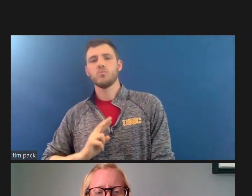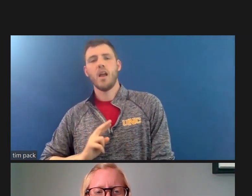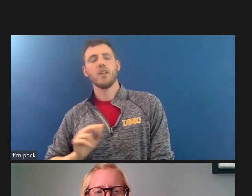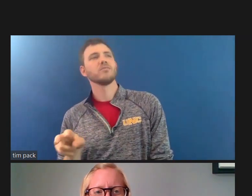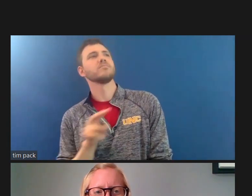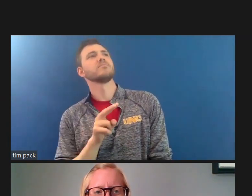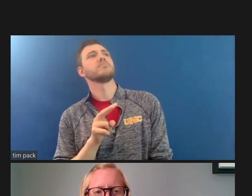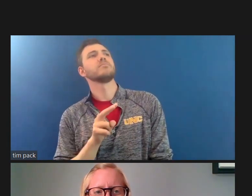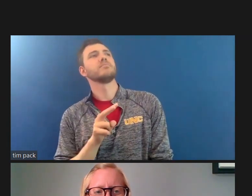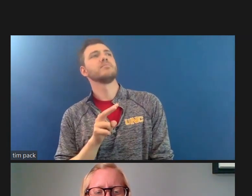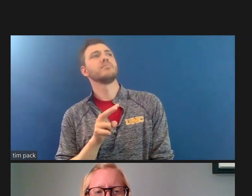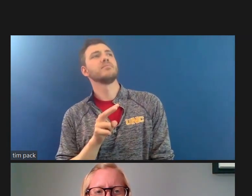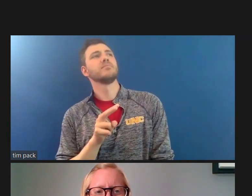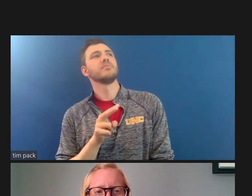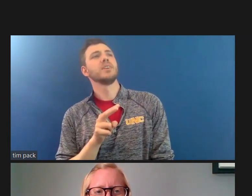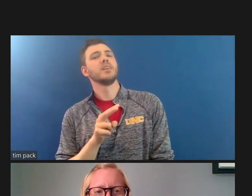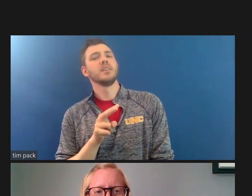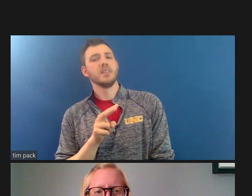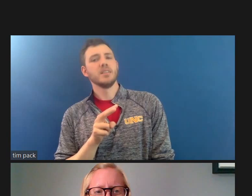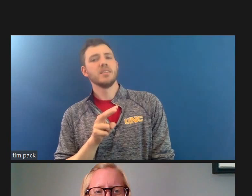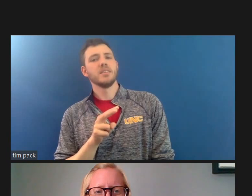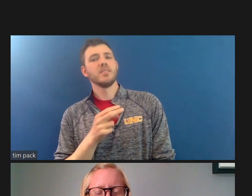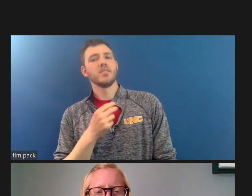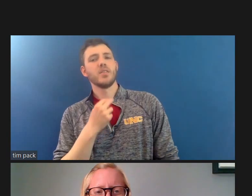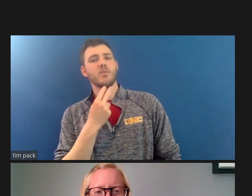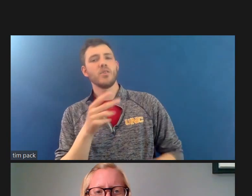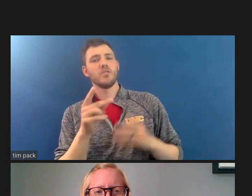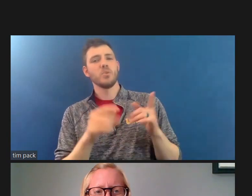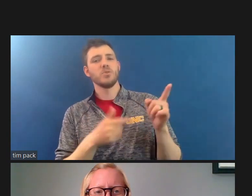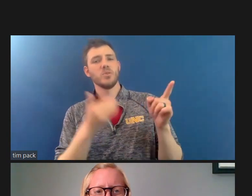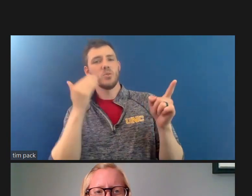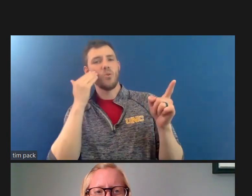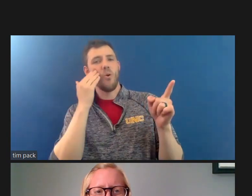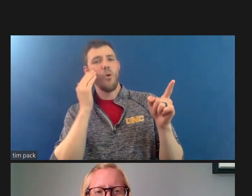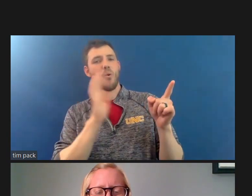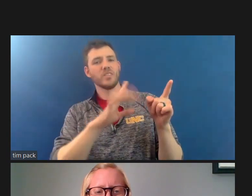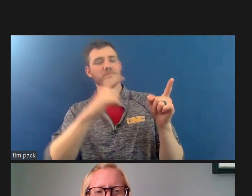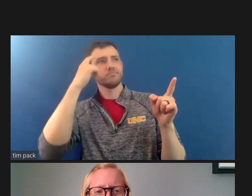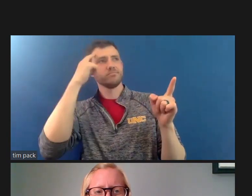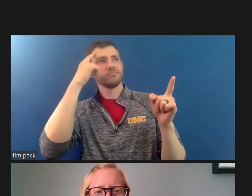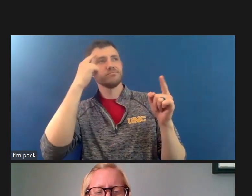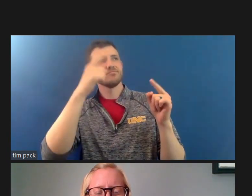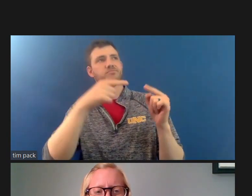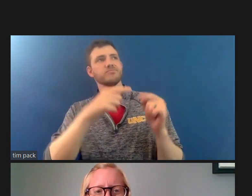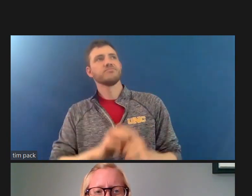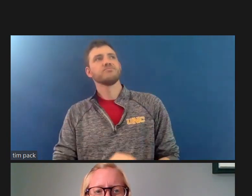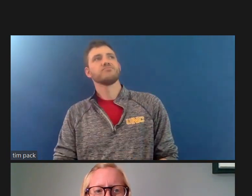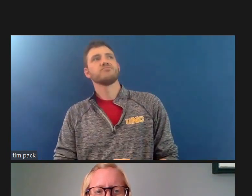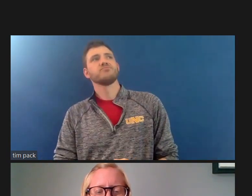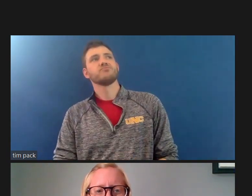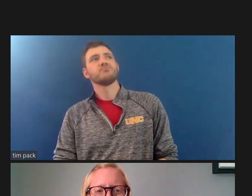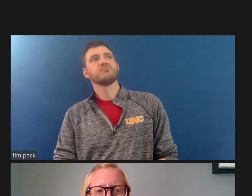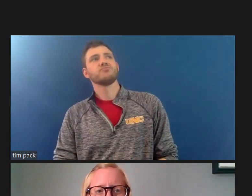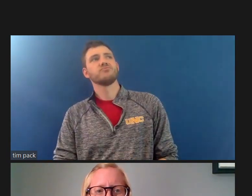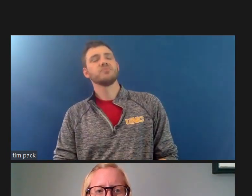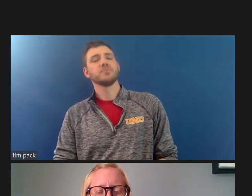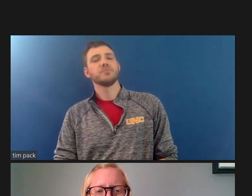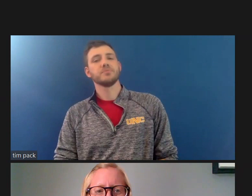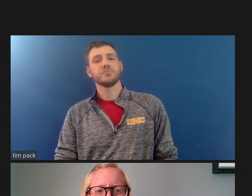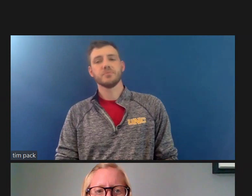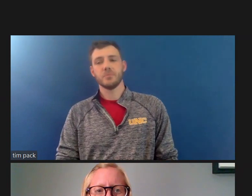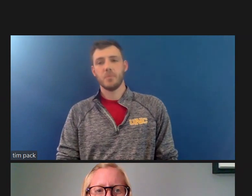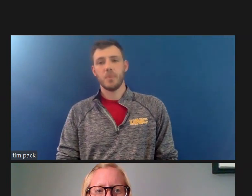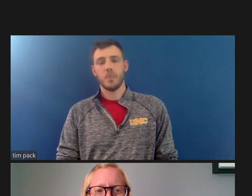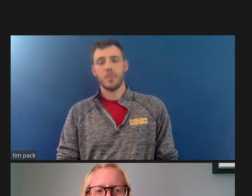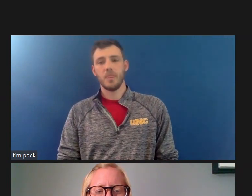of one who knew his own mind. "Then," went on Piggy, "that boy, I forget." "You're